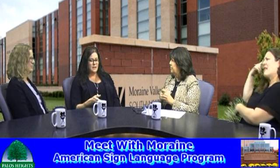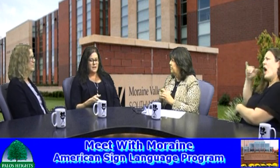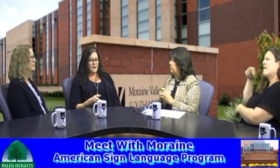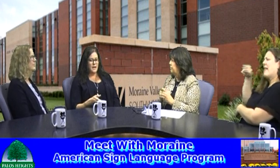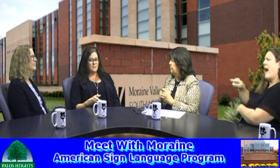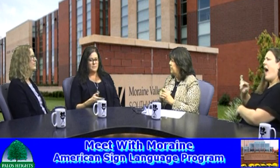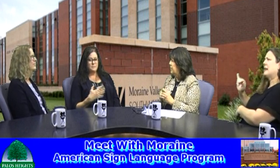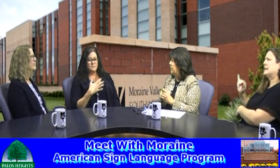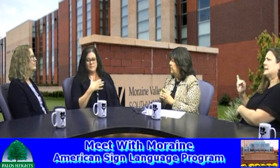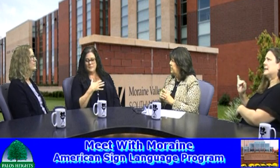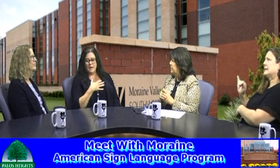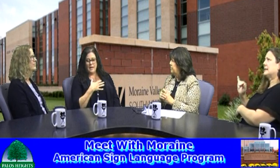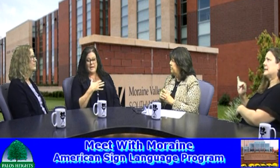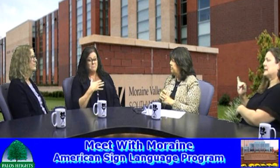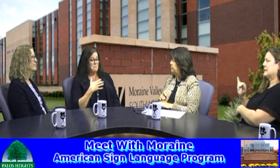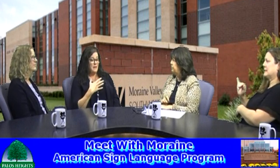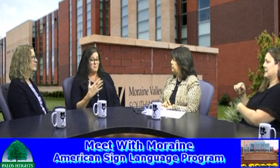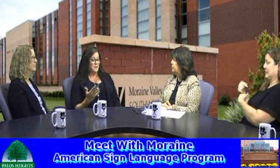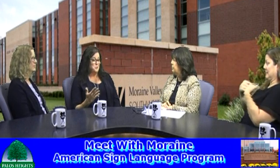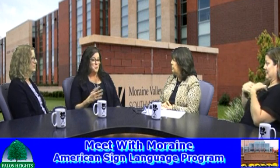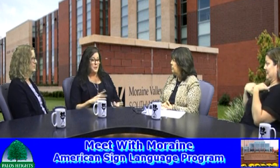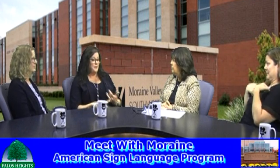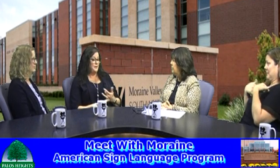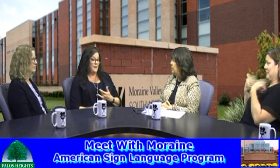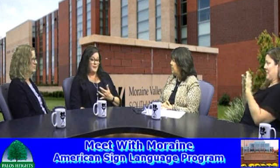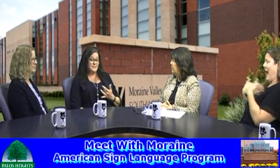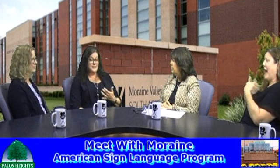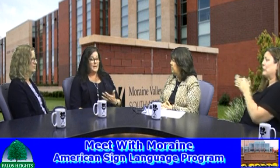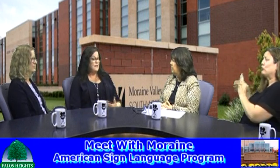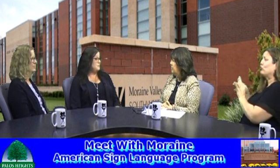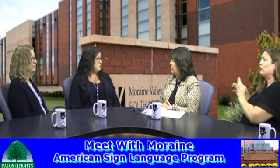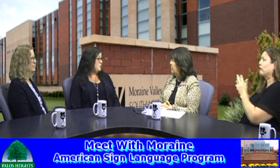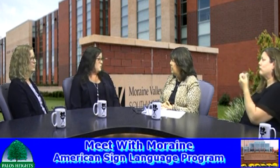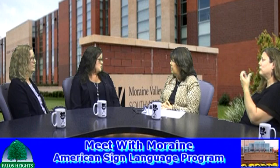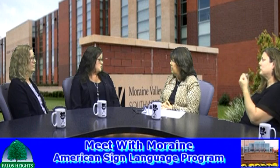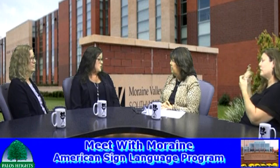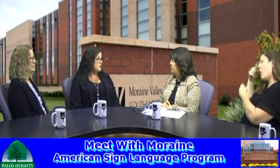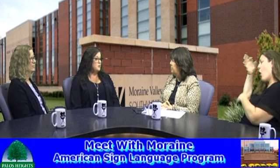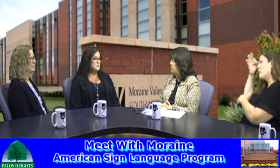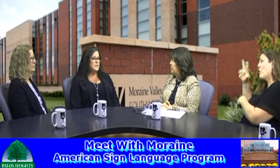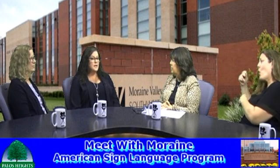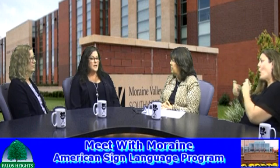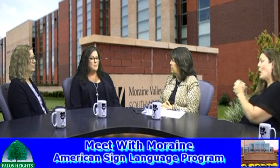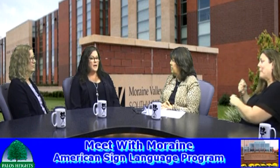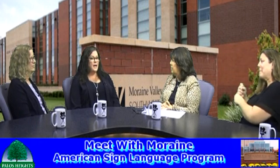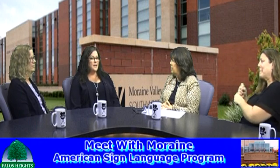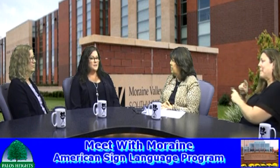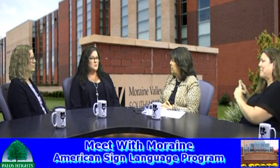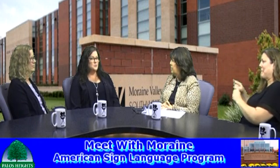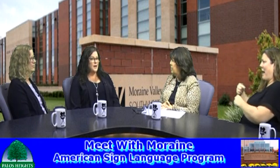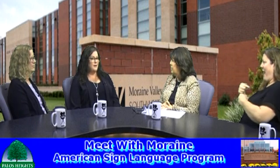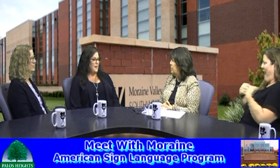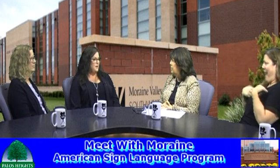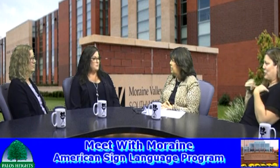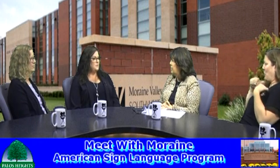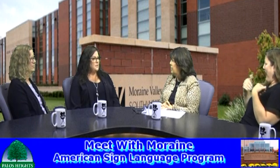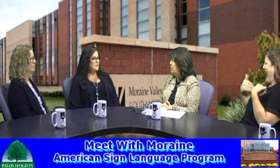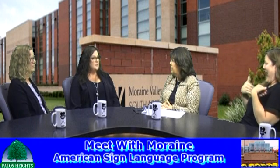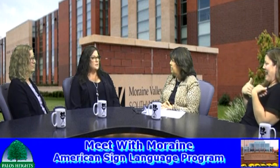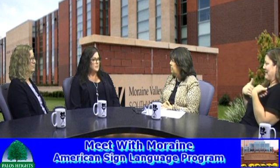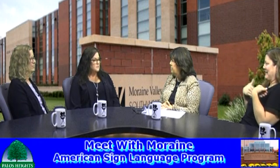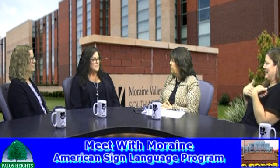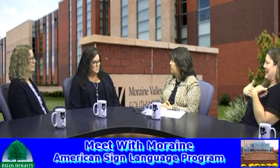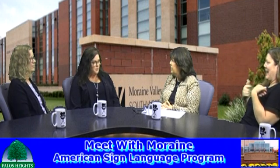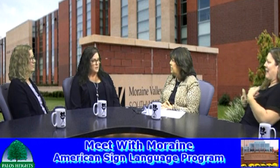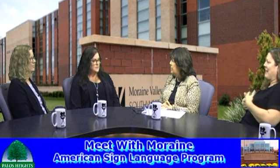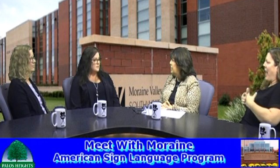as I may have been interpreting and signing for almost 30 years, but I do not have